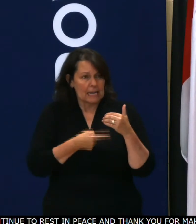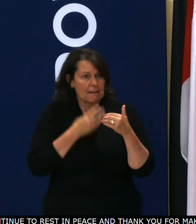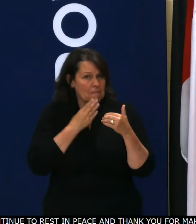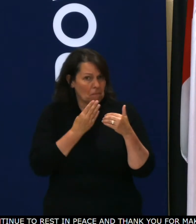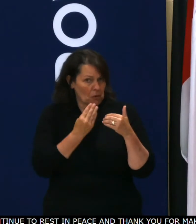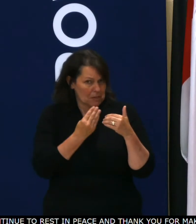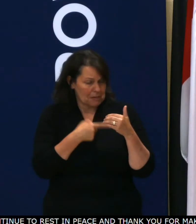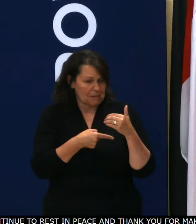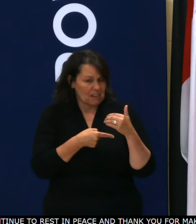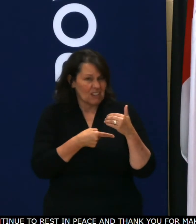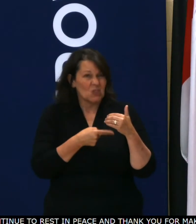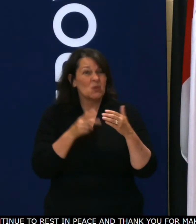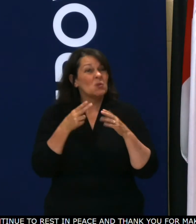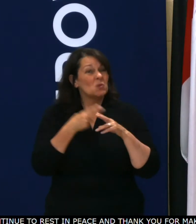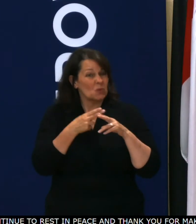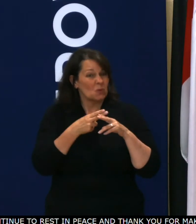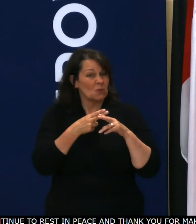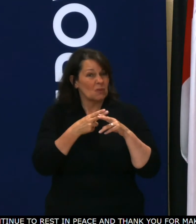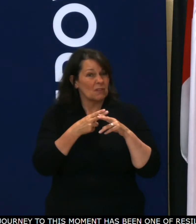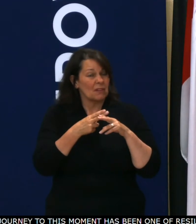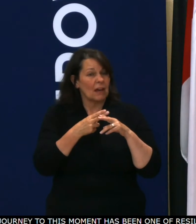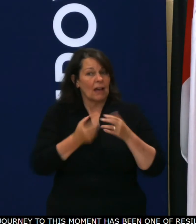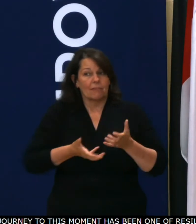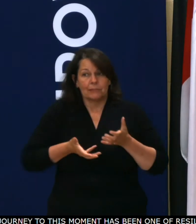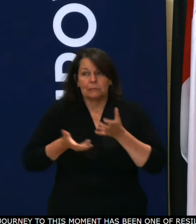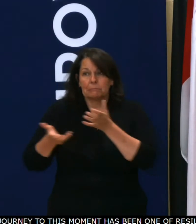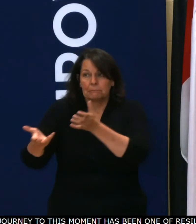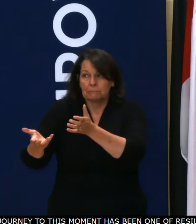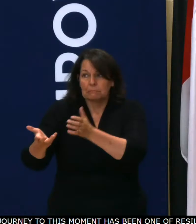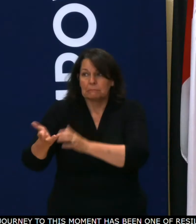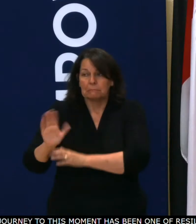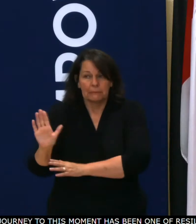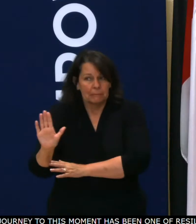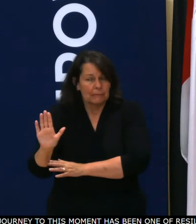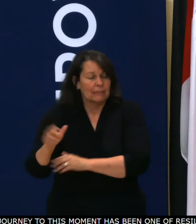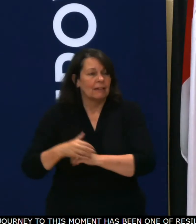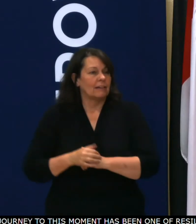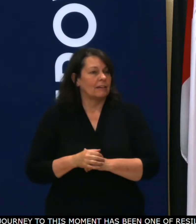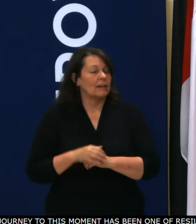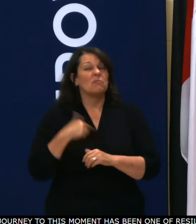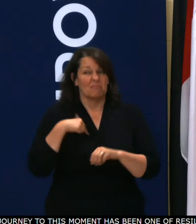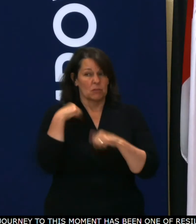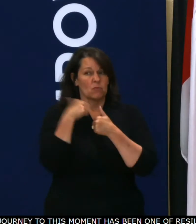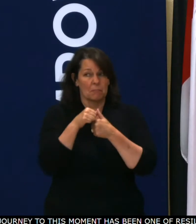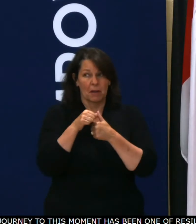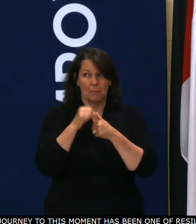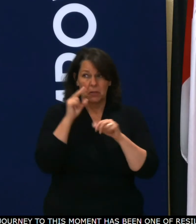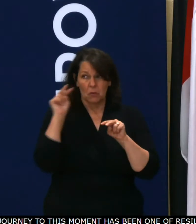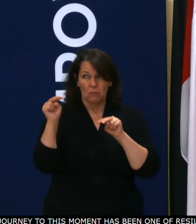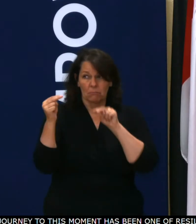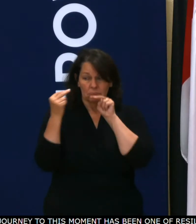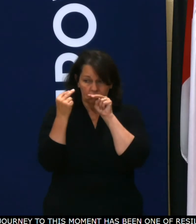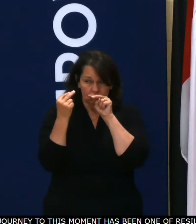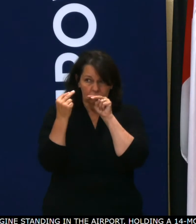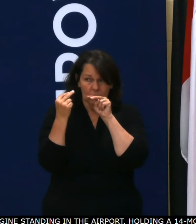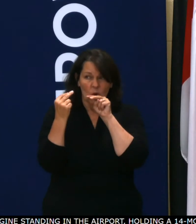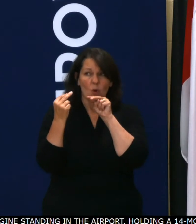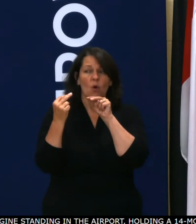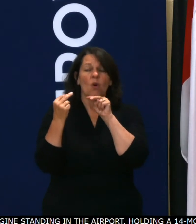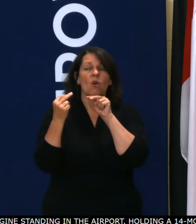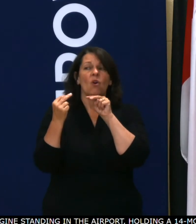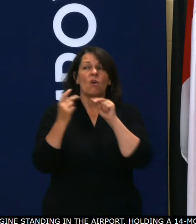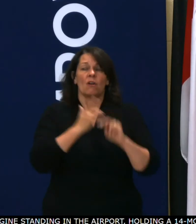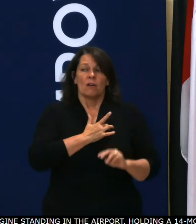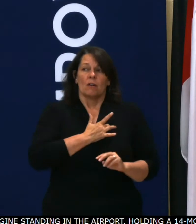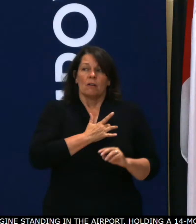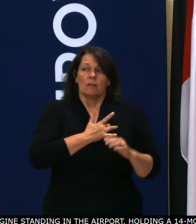just a few minutes, you would have to say goodbye. I remember looking into his innocent eyes, feeling the weight